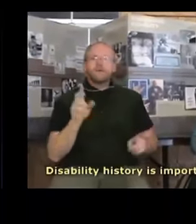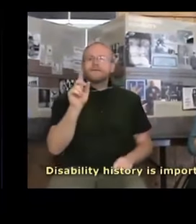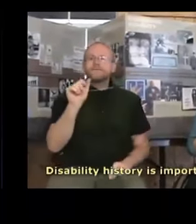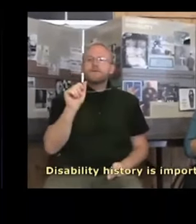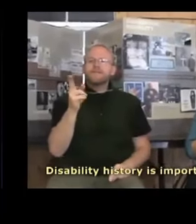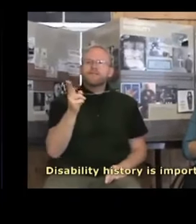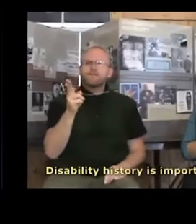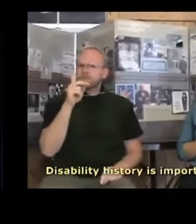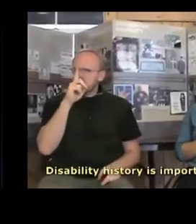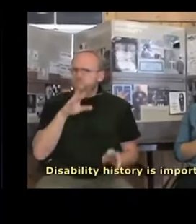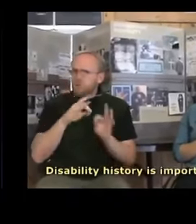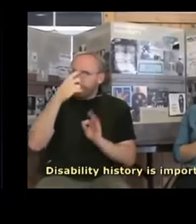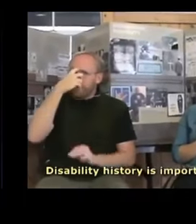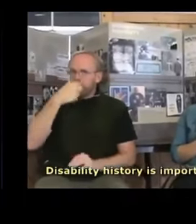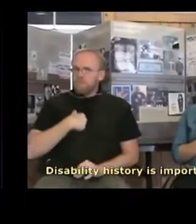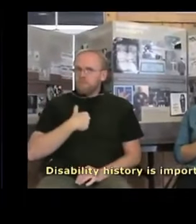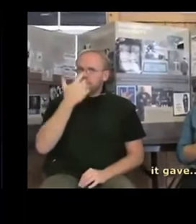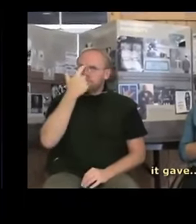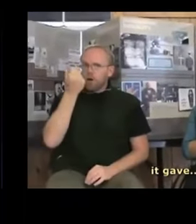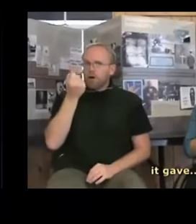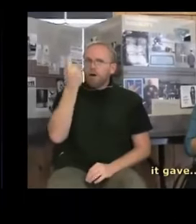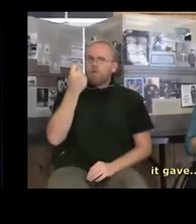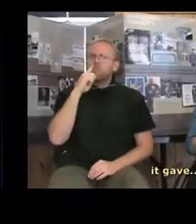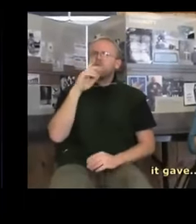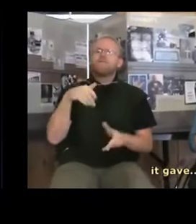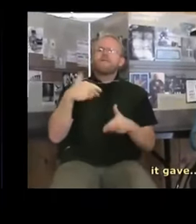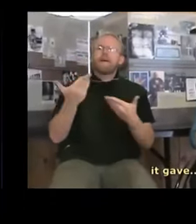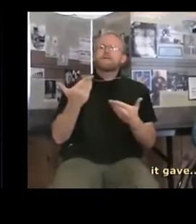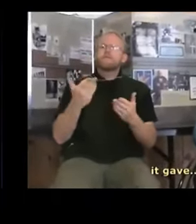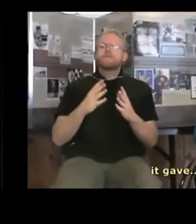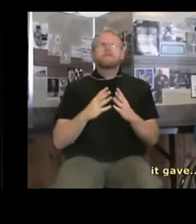Disability history is important to me because it